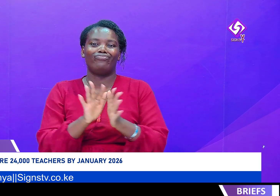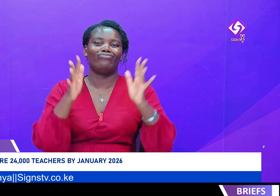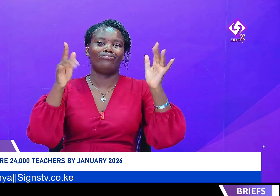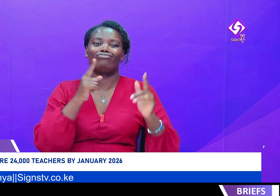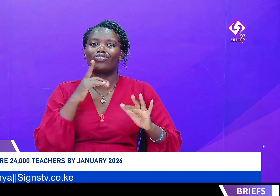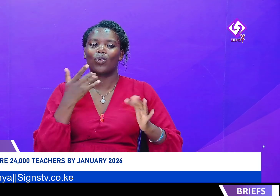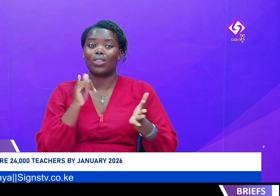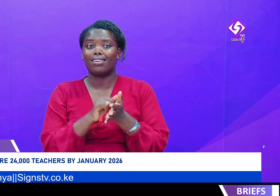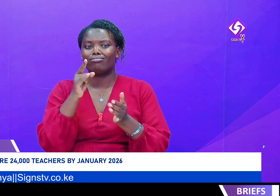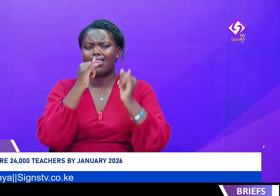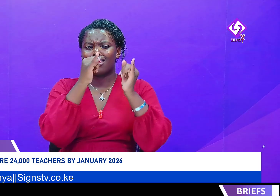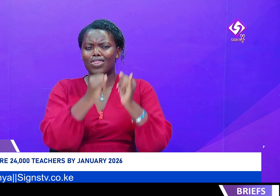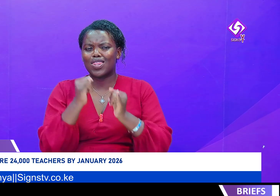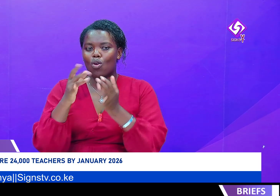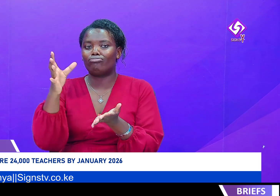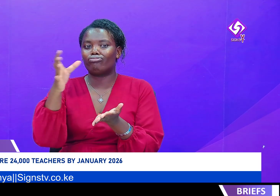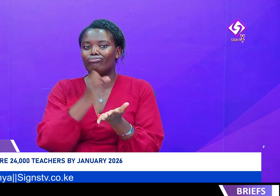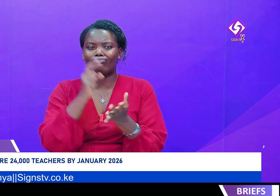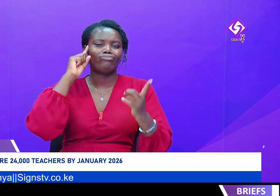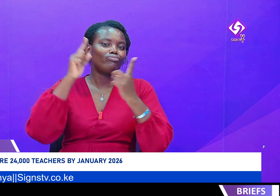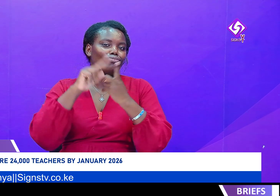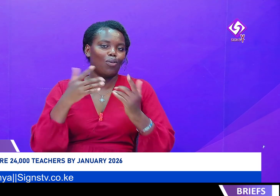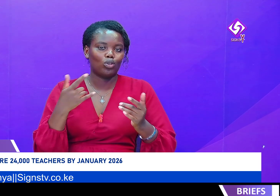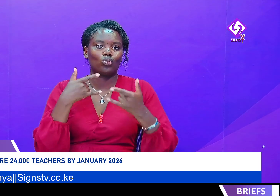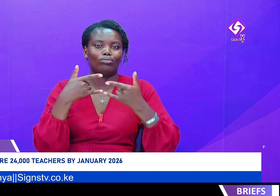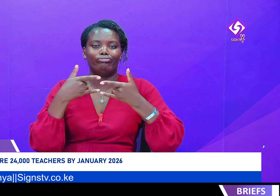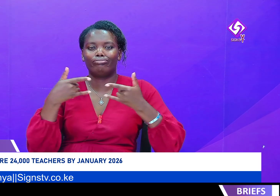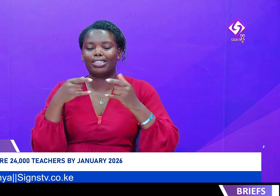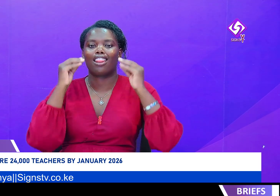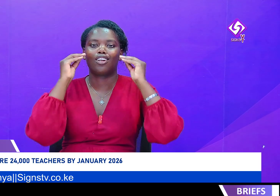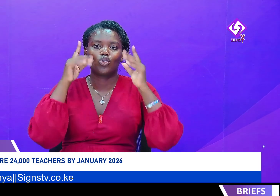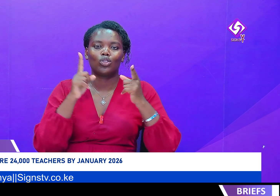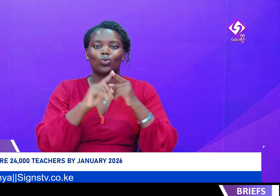celebration, stating that the new hiring aims to bridge the student-to-teacher ratio gap,